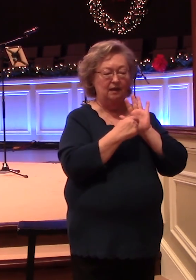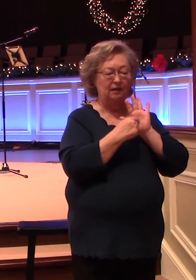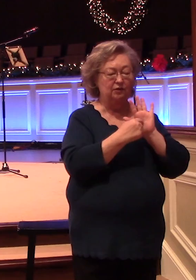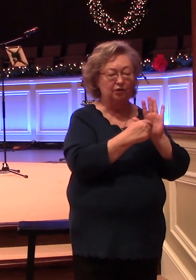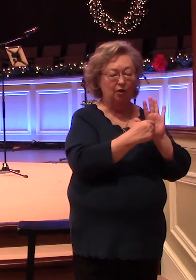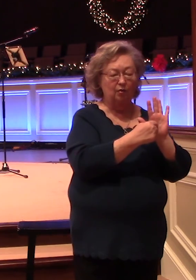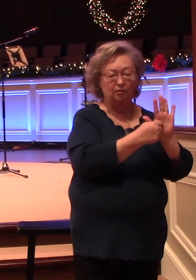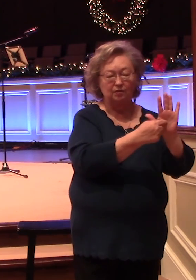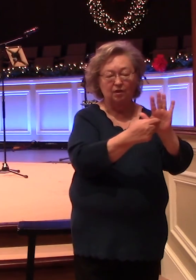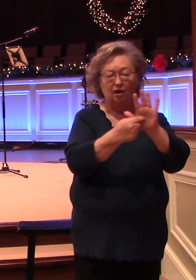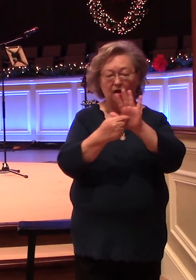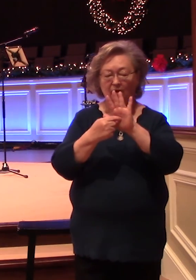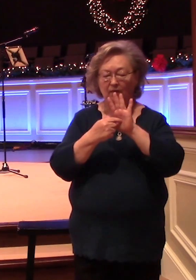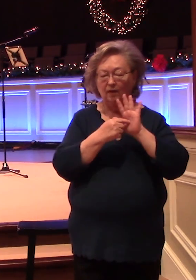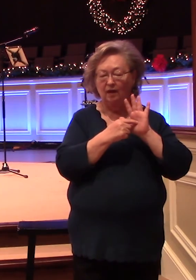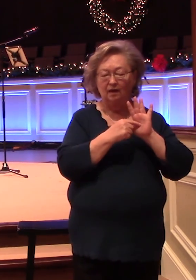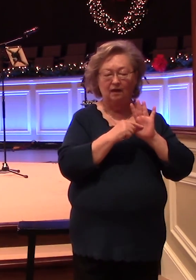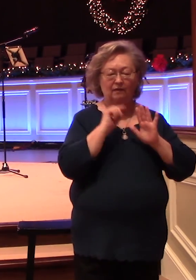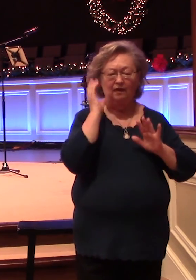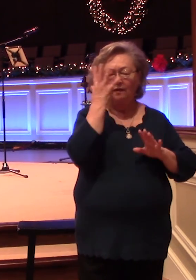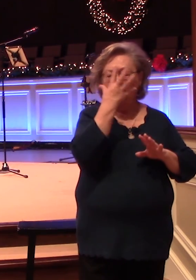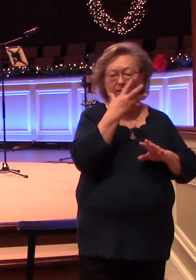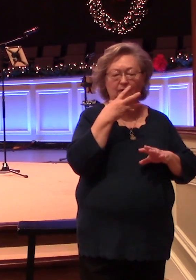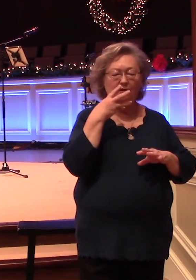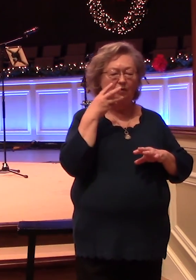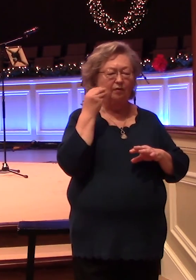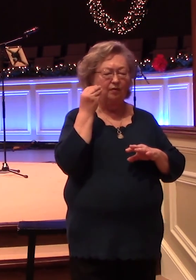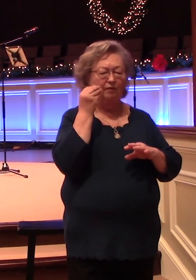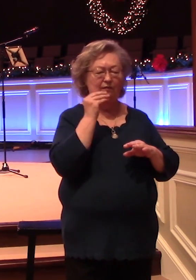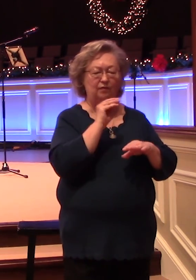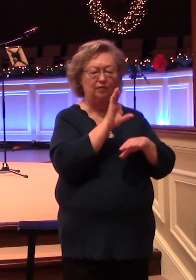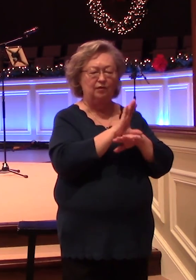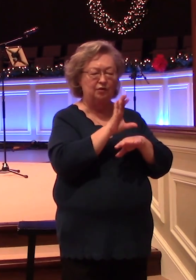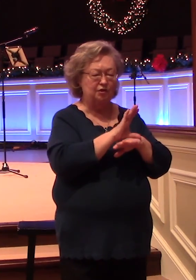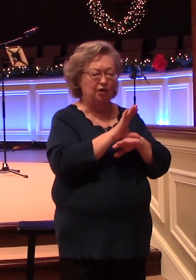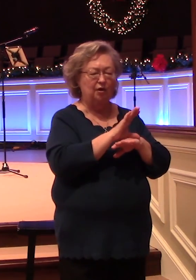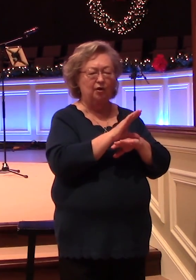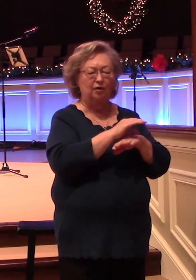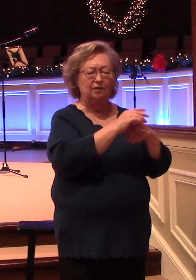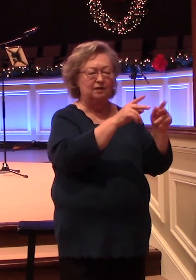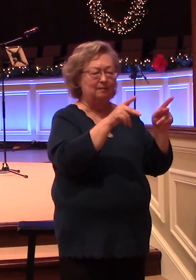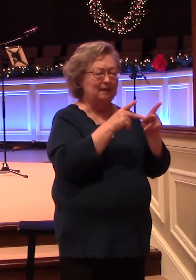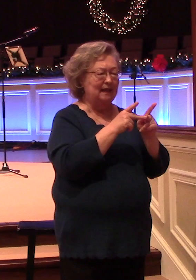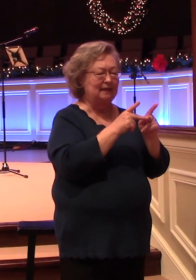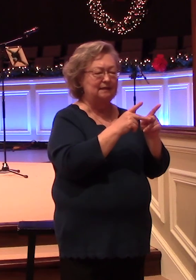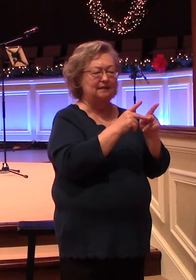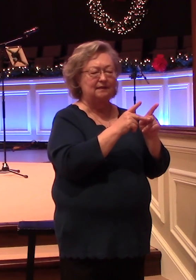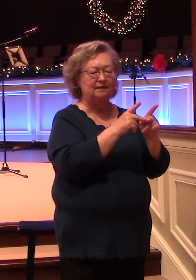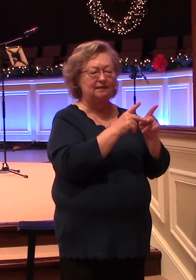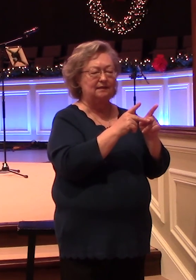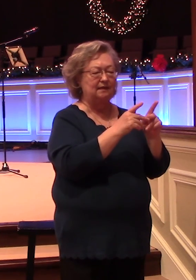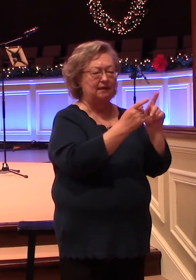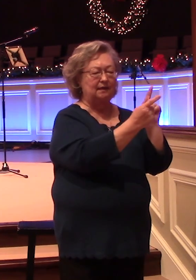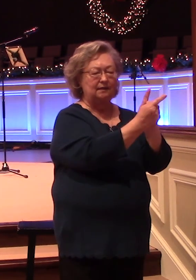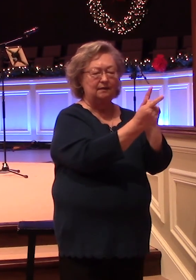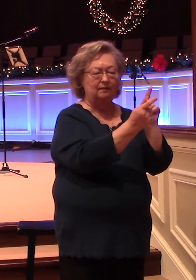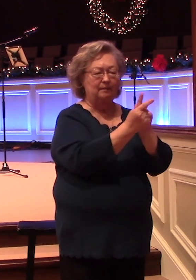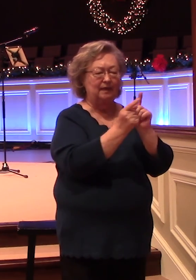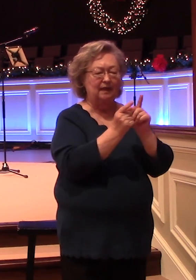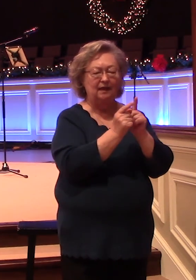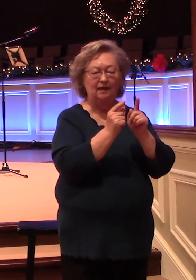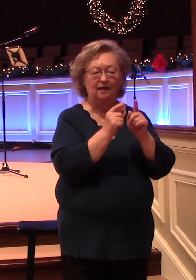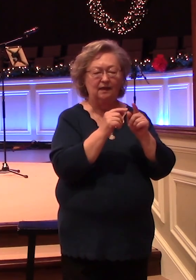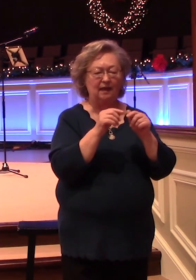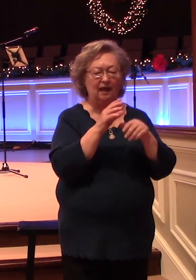beautiful places and spaces for families and children to come. And ministry that reaches out even to places as far away as Brazil